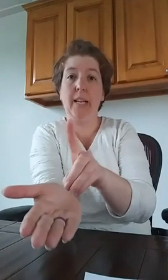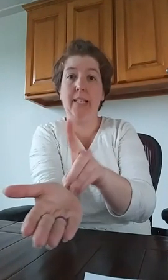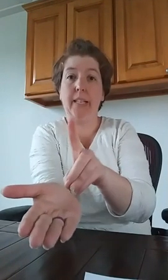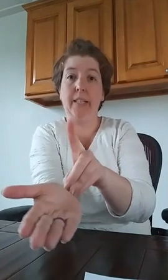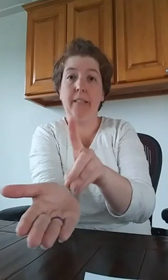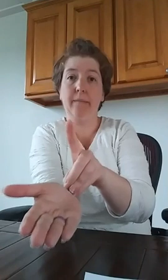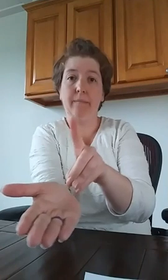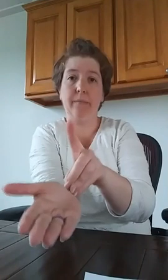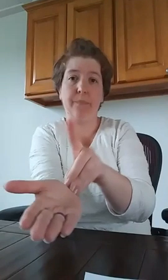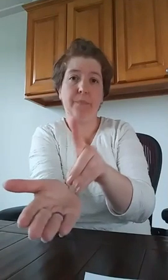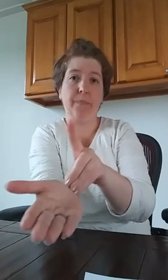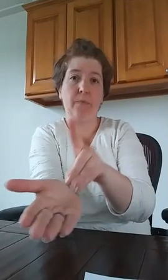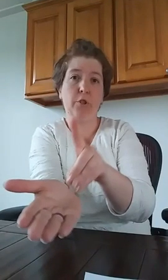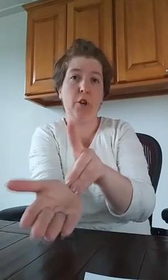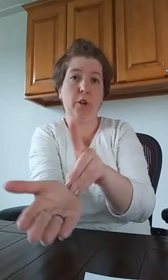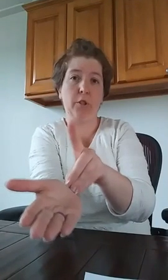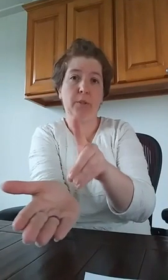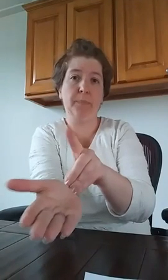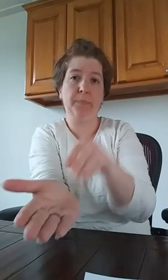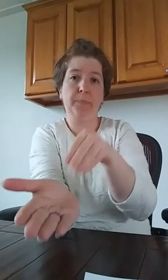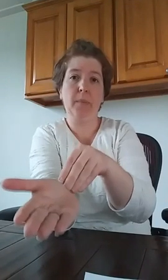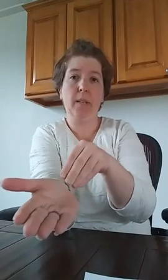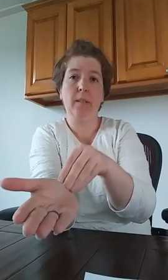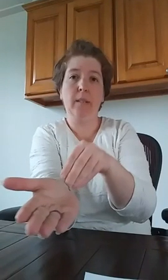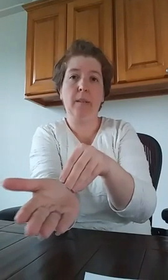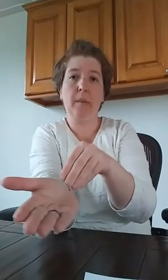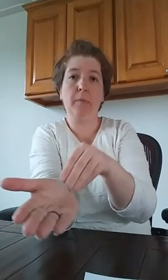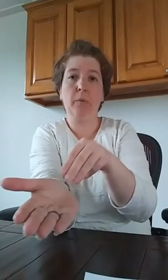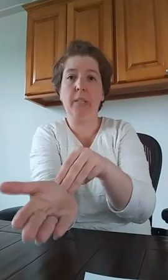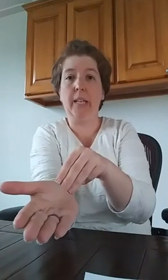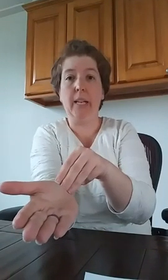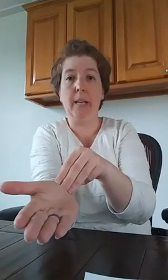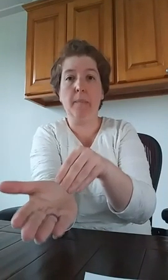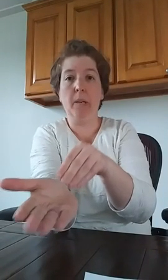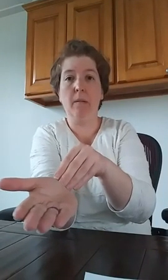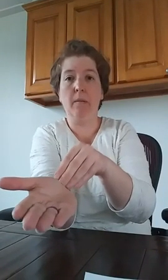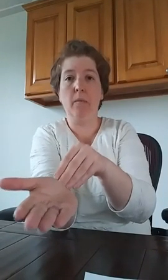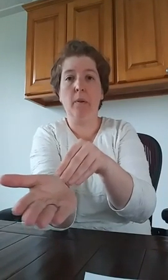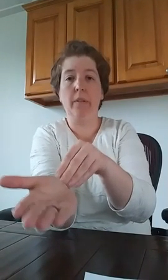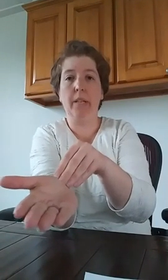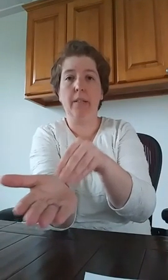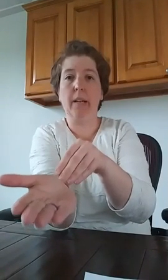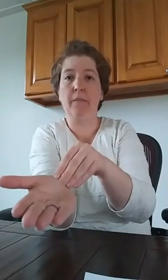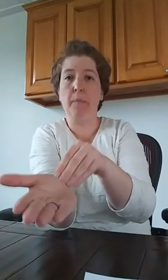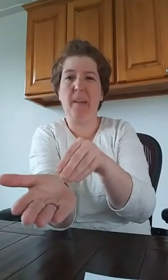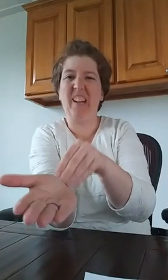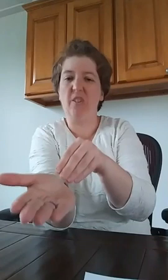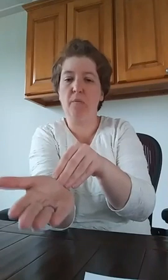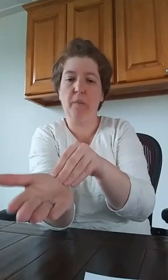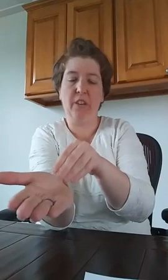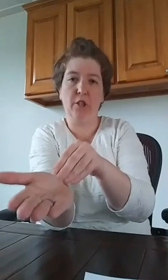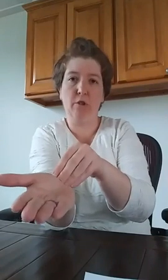a D for doctor sometimes you'll see an M or this like for medical professional